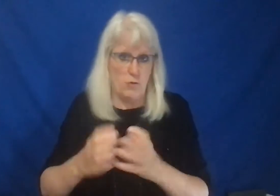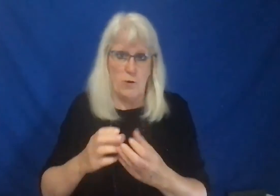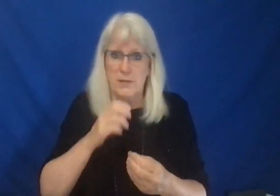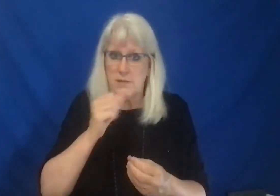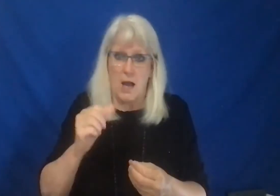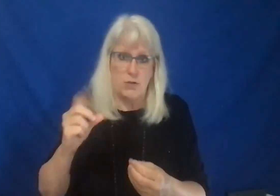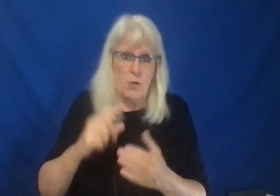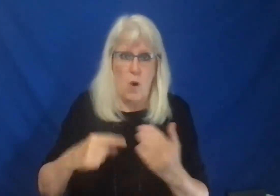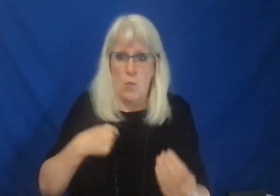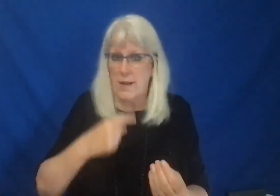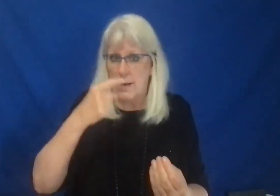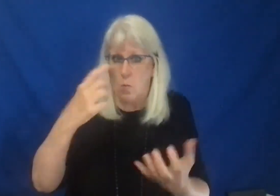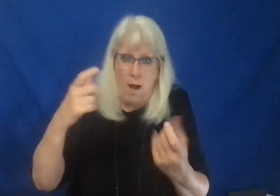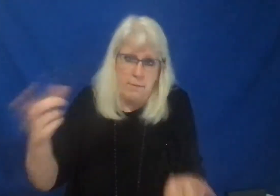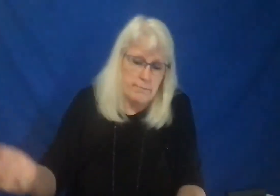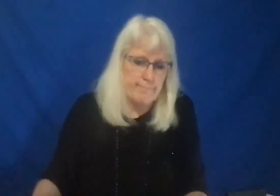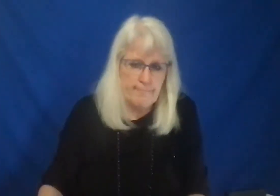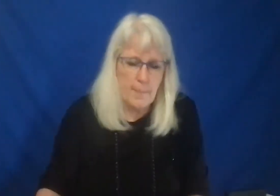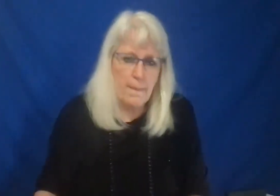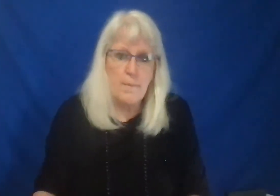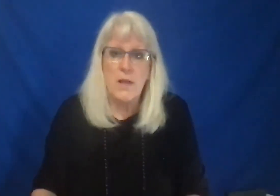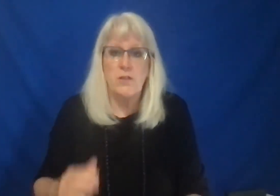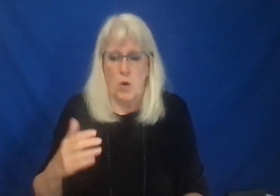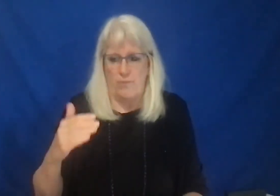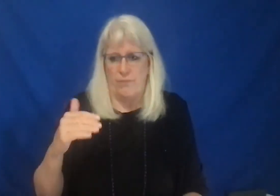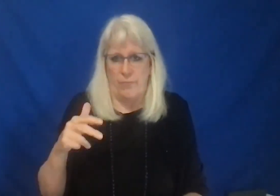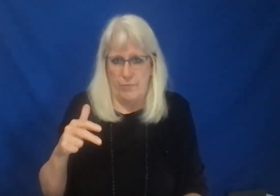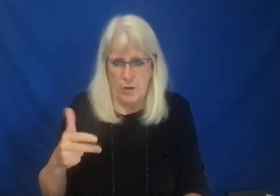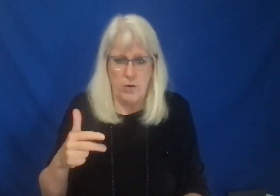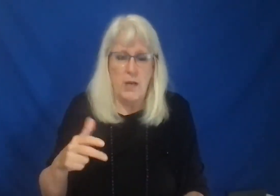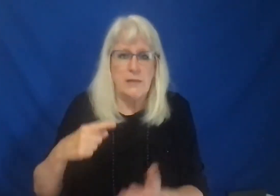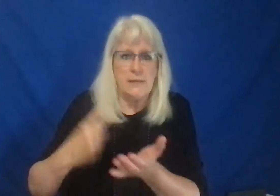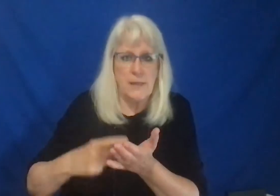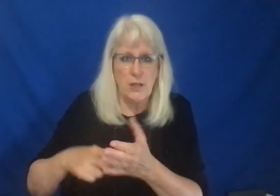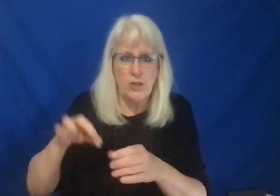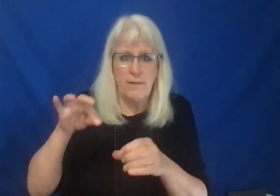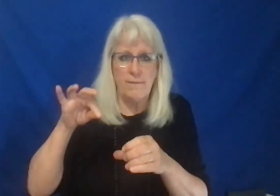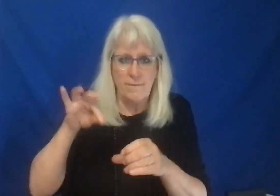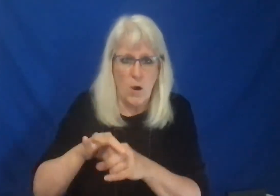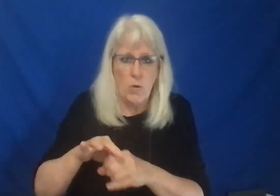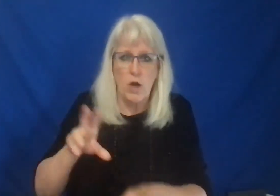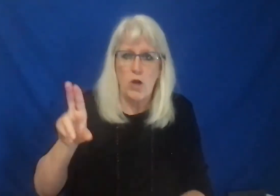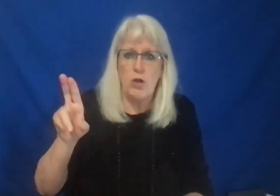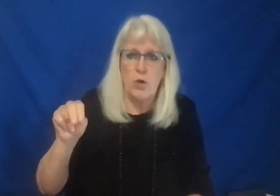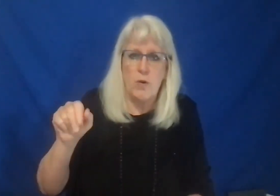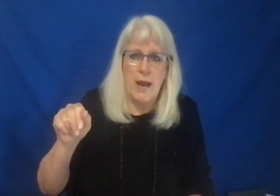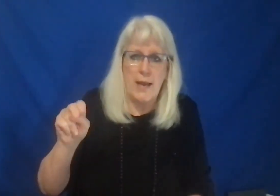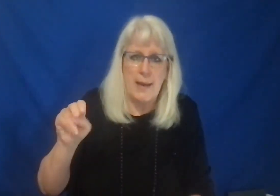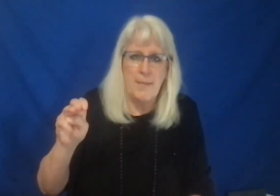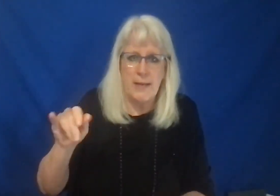do. Now, the next one, discussion, vote, and unanimity. You know, one of my favorite things about the discussion